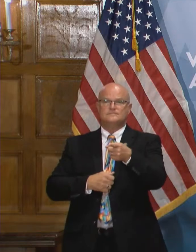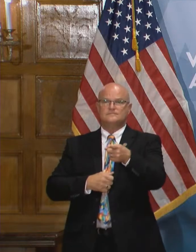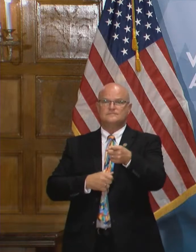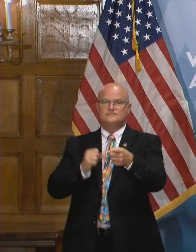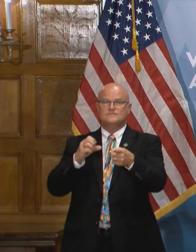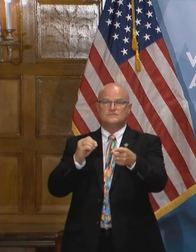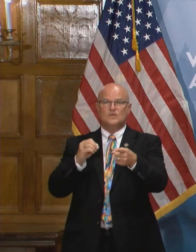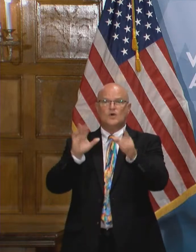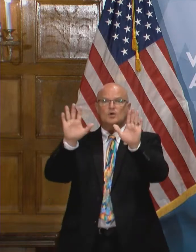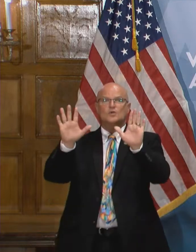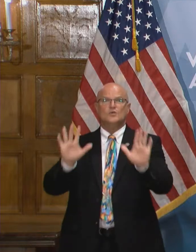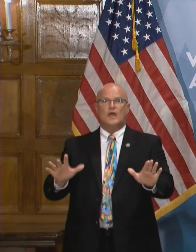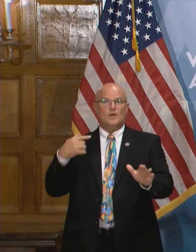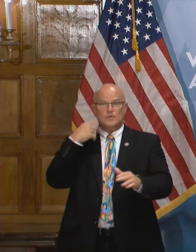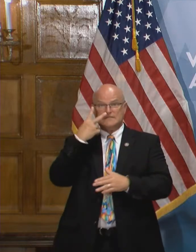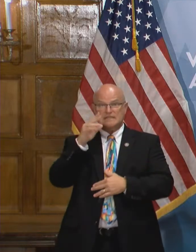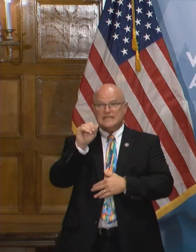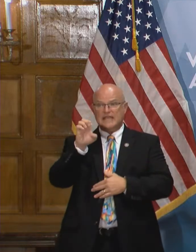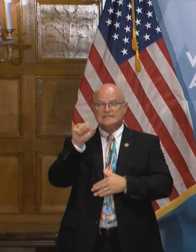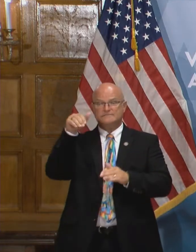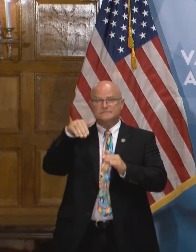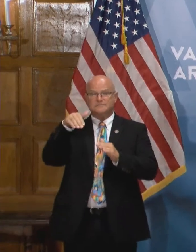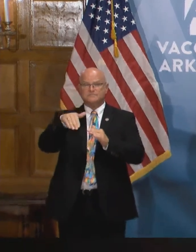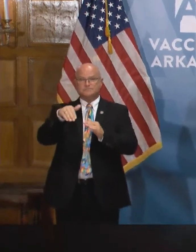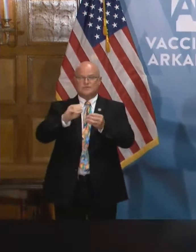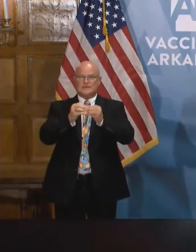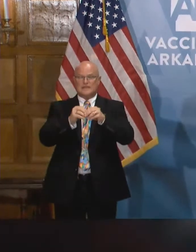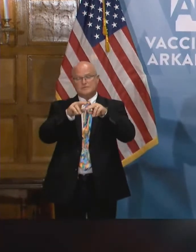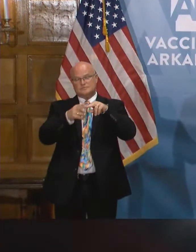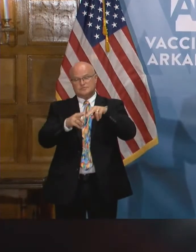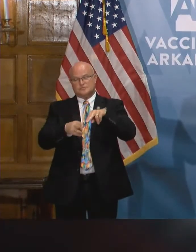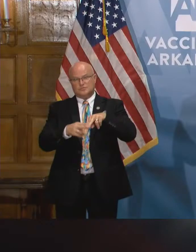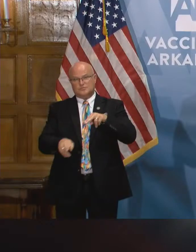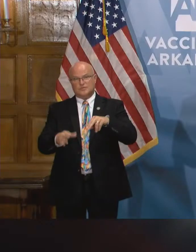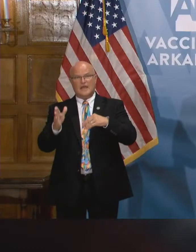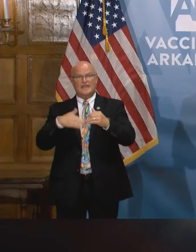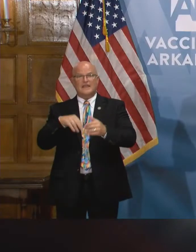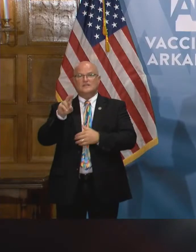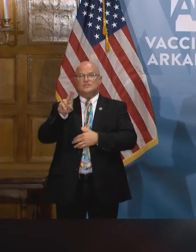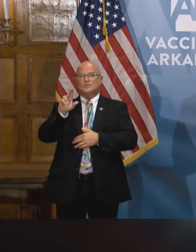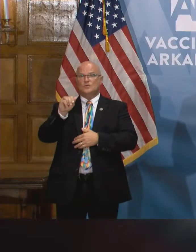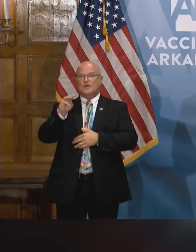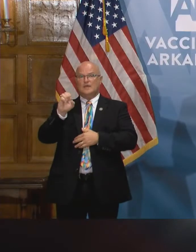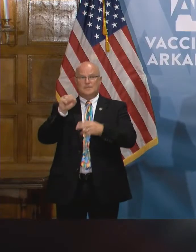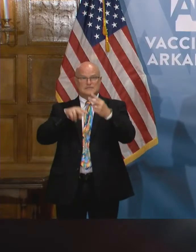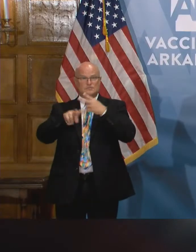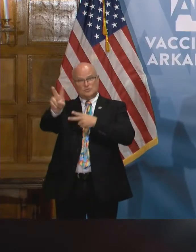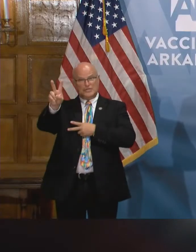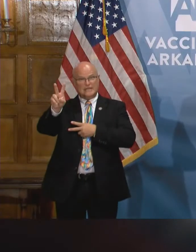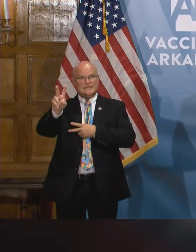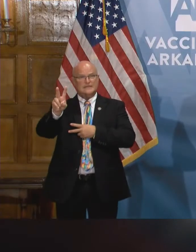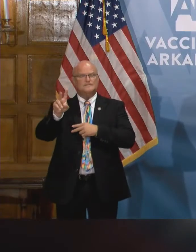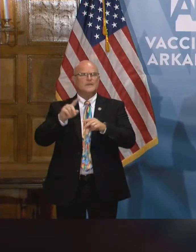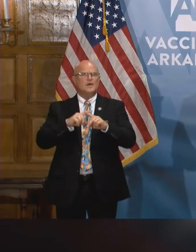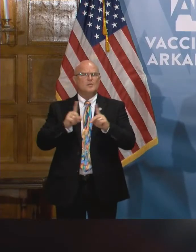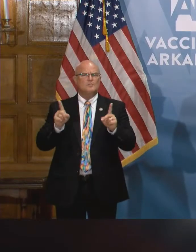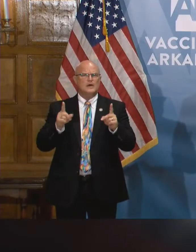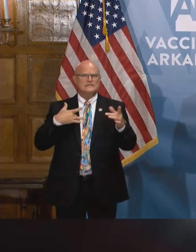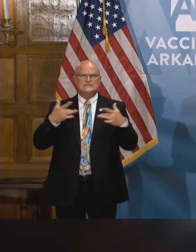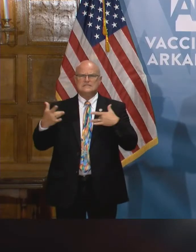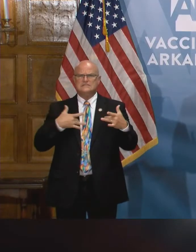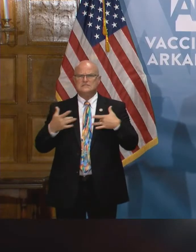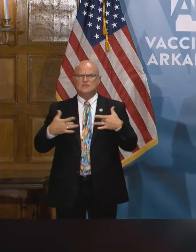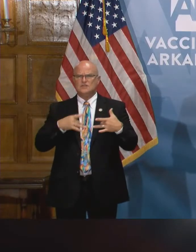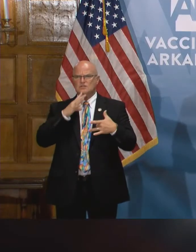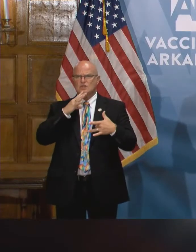So it's great that we're seeing cases go down and that the numbers are actually lower than what UAMS is predicting or projecting. But are you worried at all? I know